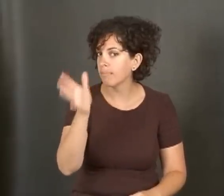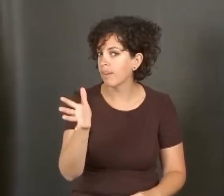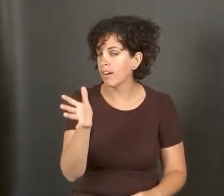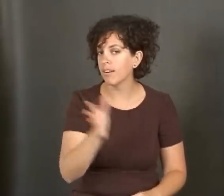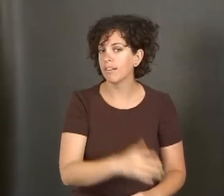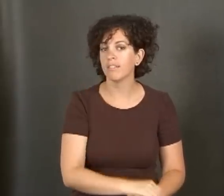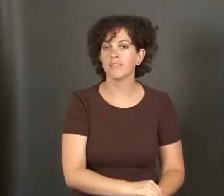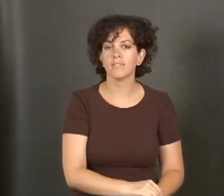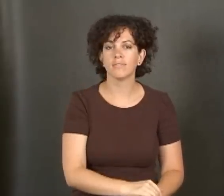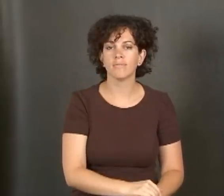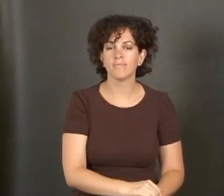grandma,